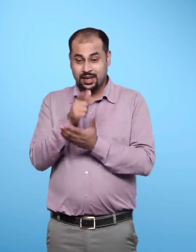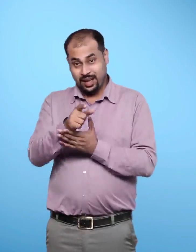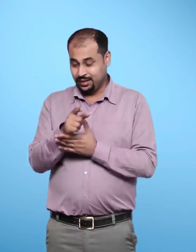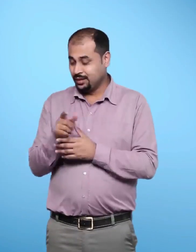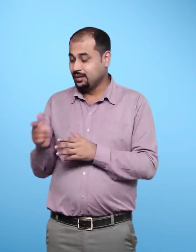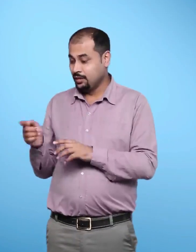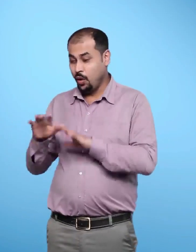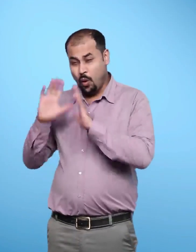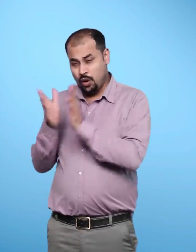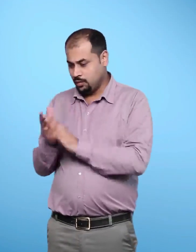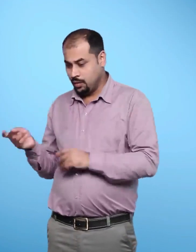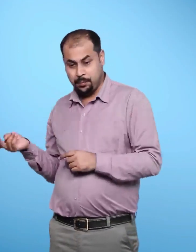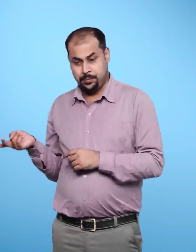They paid back a total of rupees